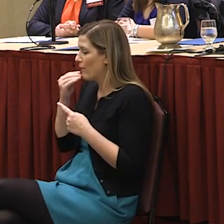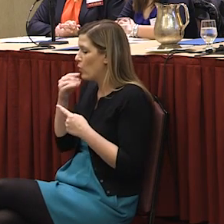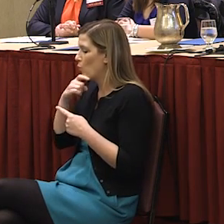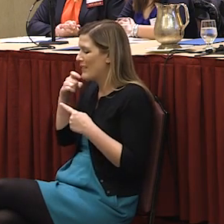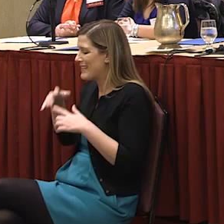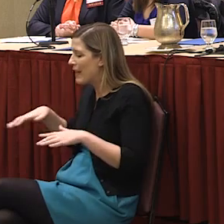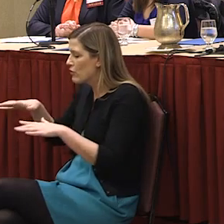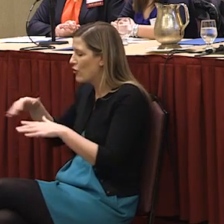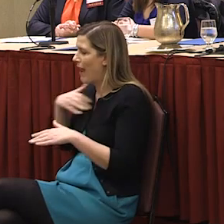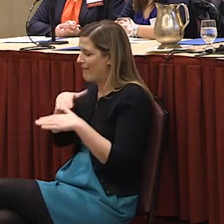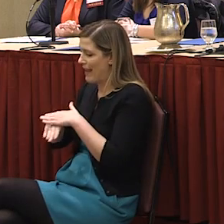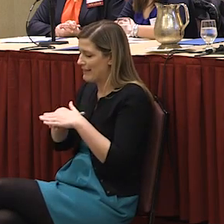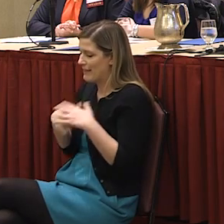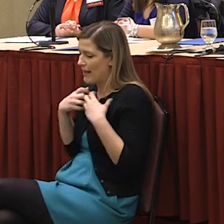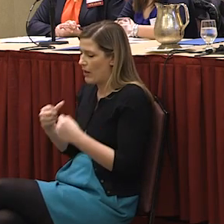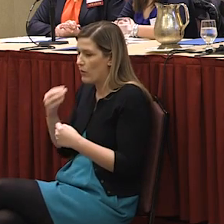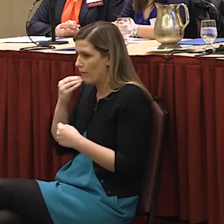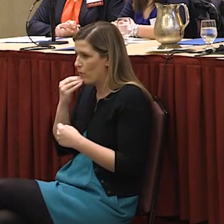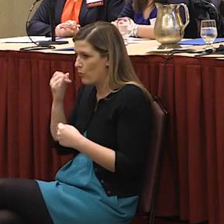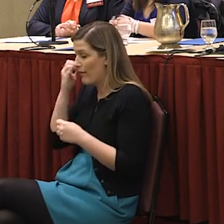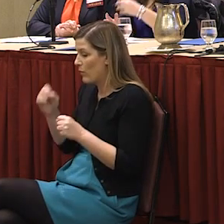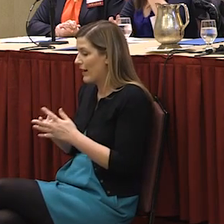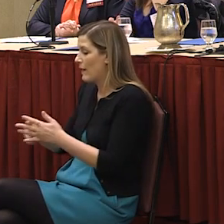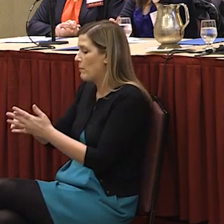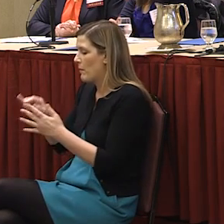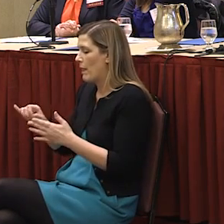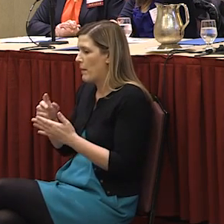this healthy food with, in fact, if we're able to implement this initiative.